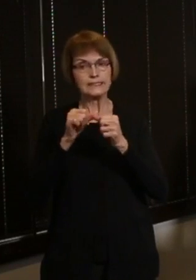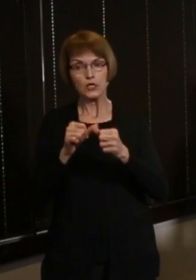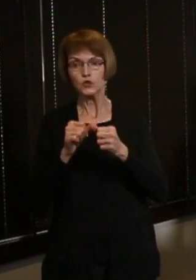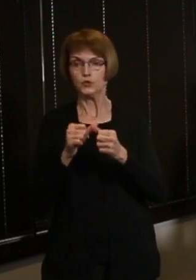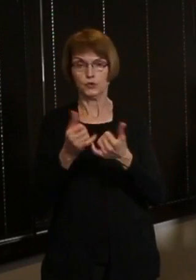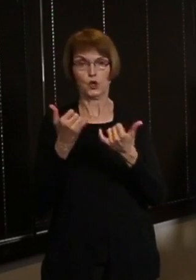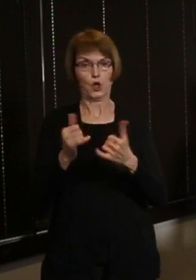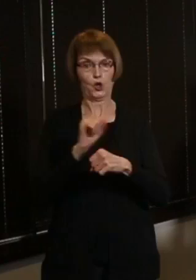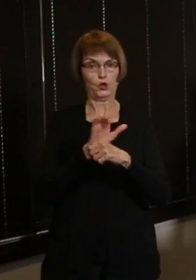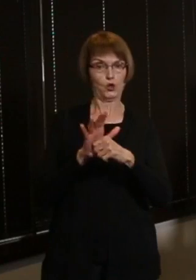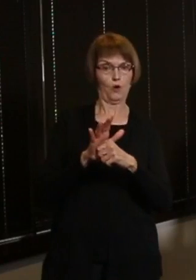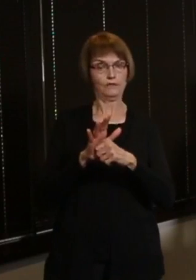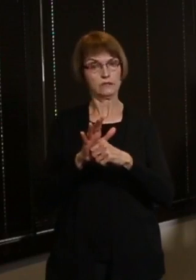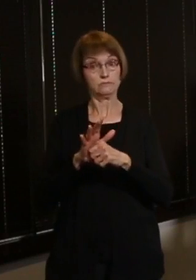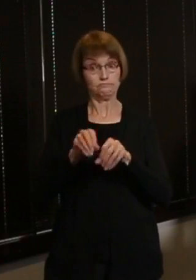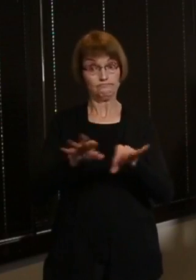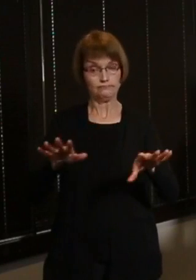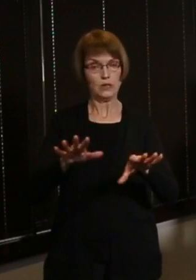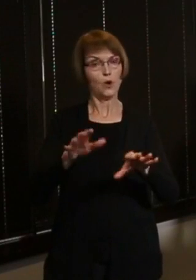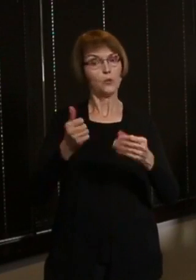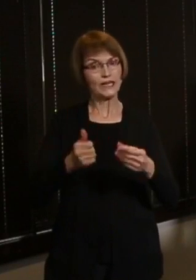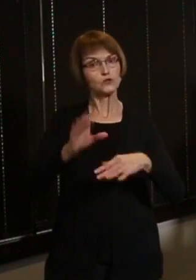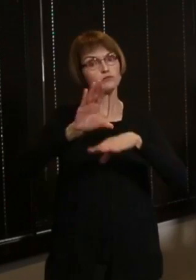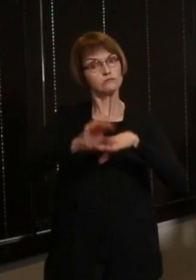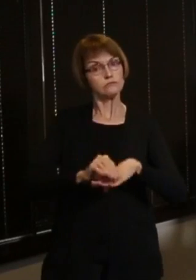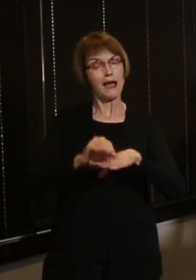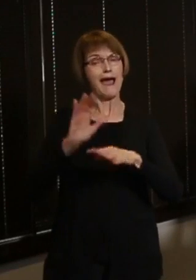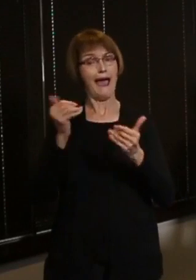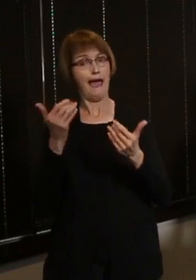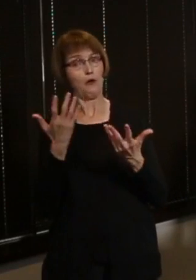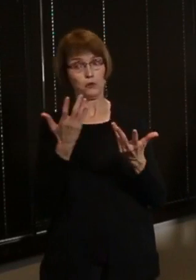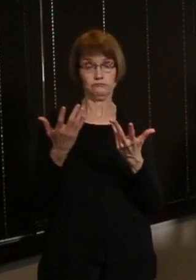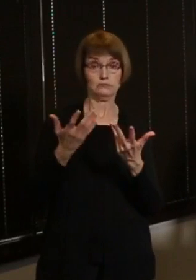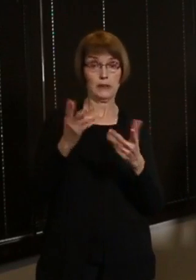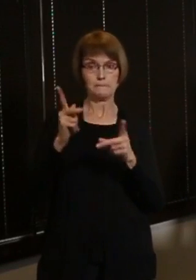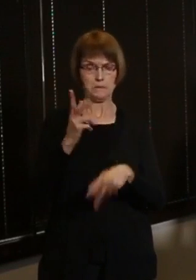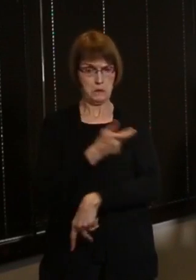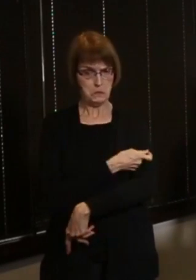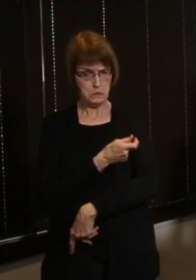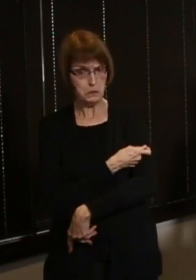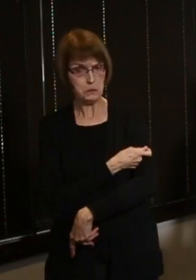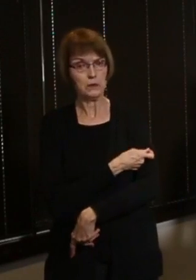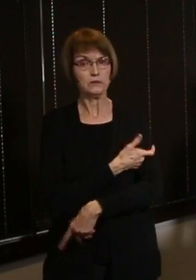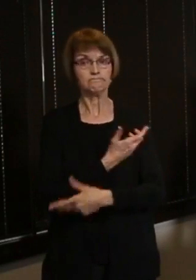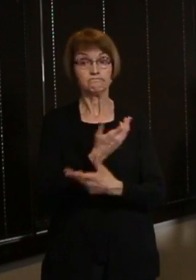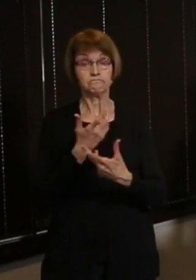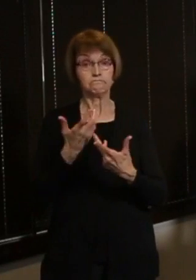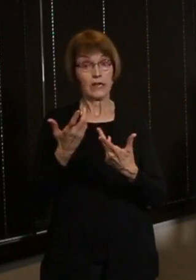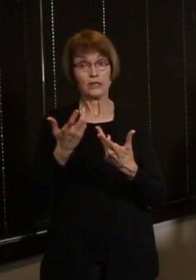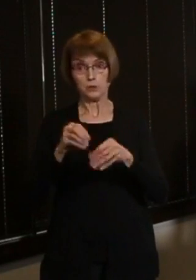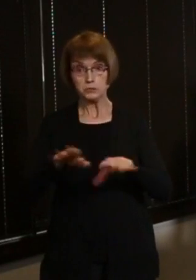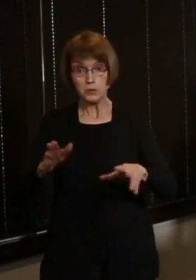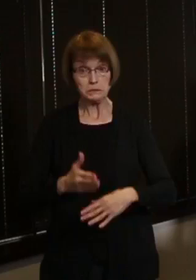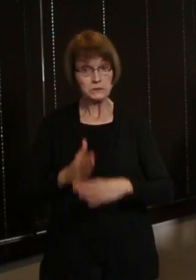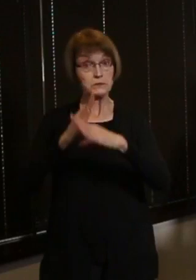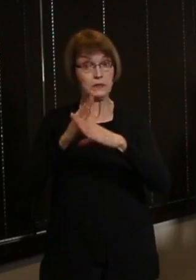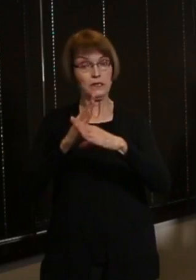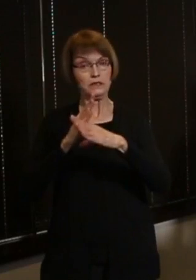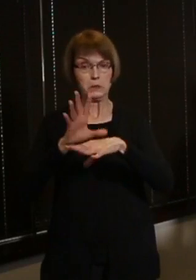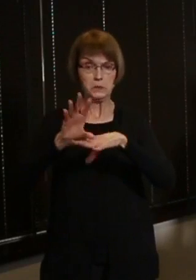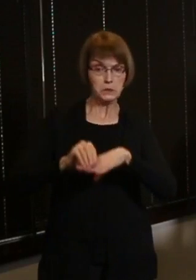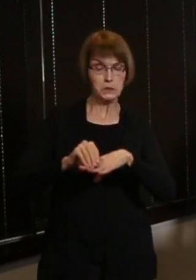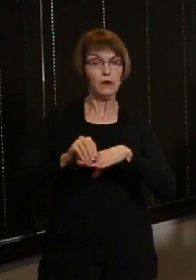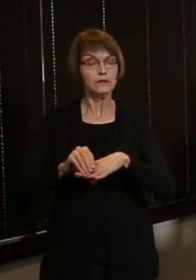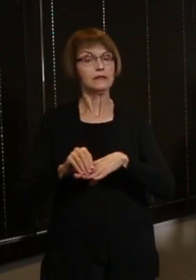COVID coronavirus. By immunizing the population and preventing spread, we can prevent these more